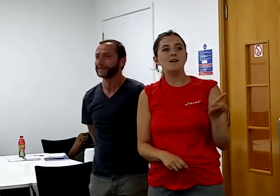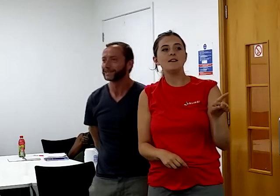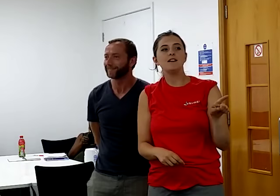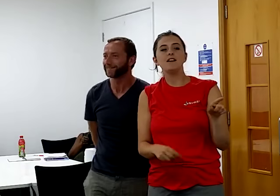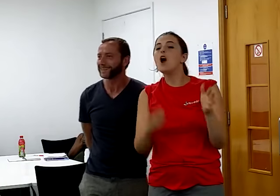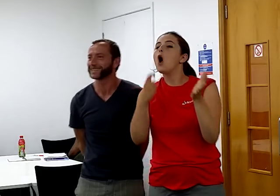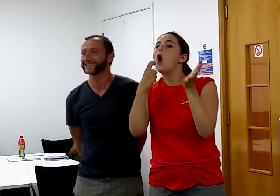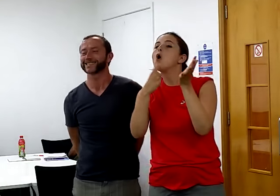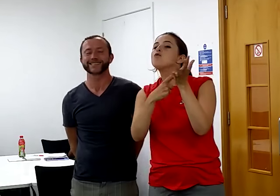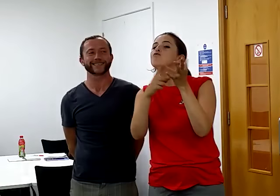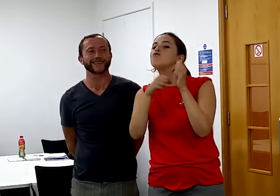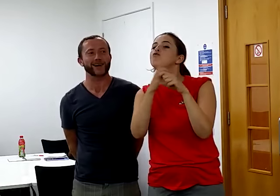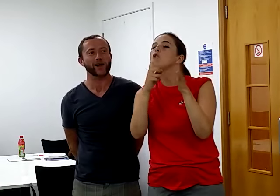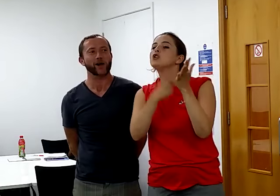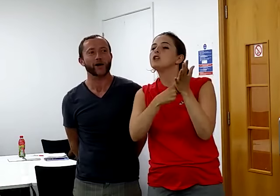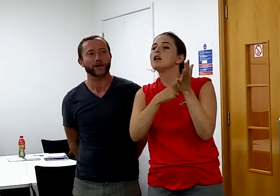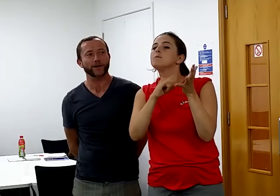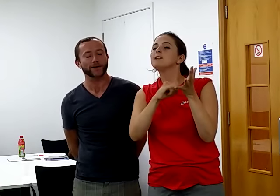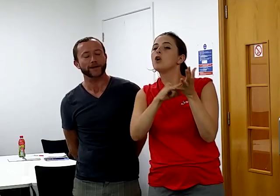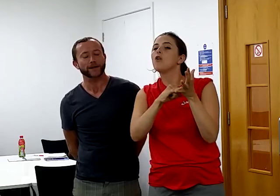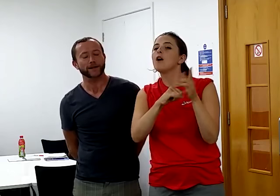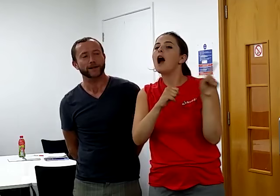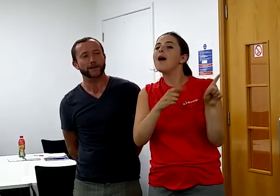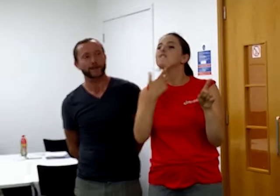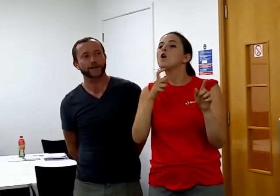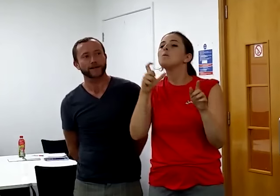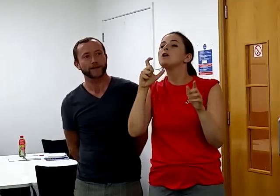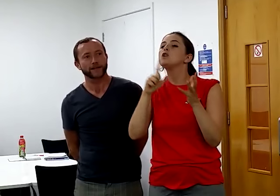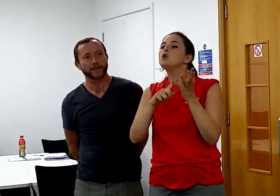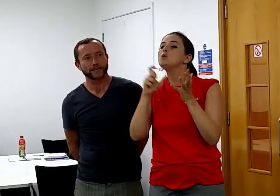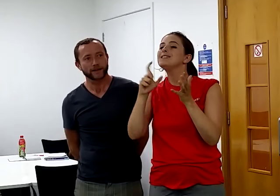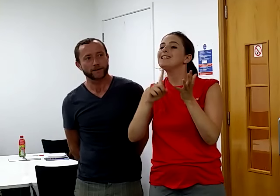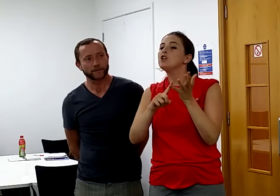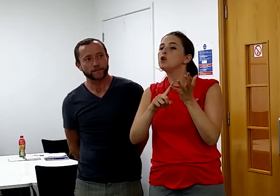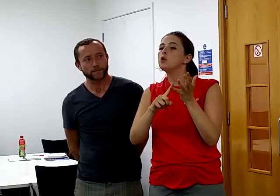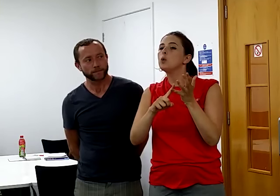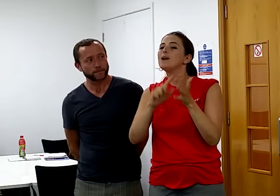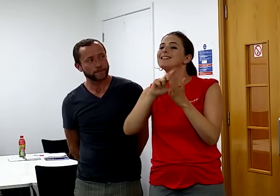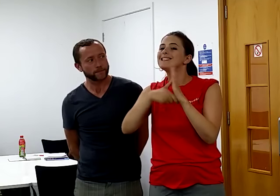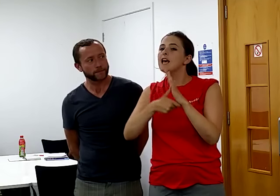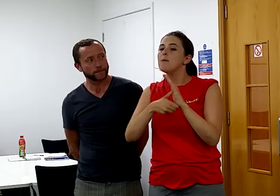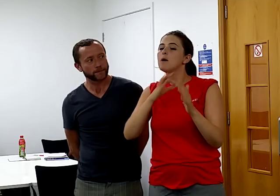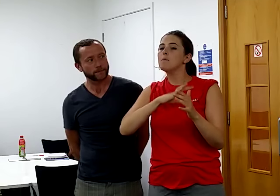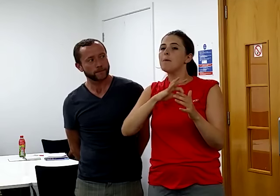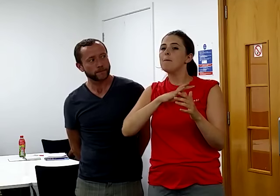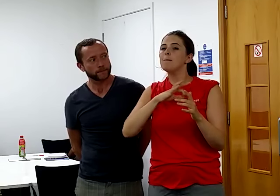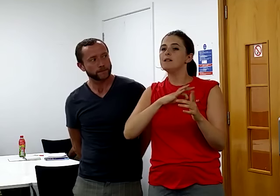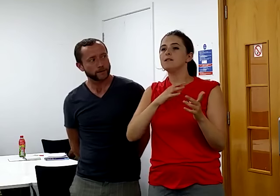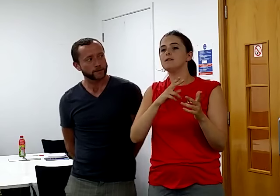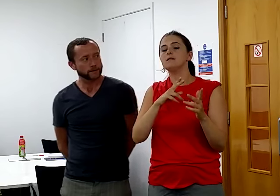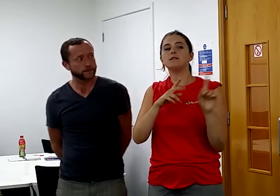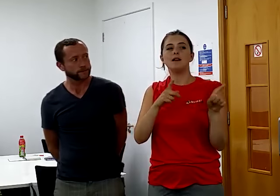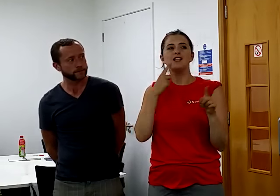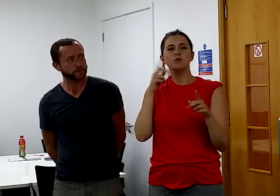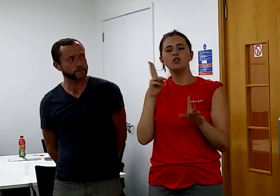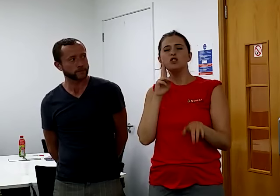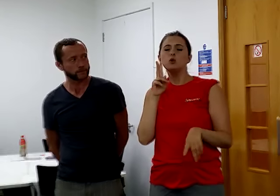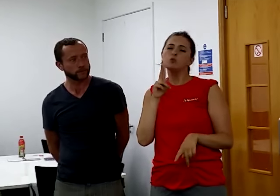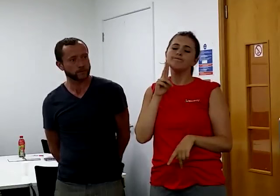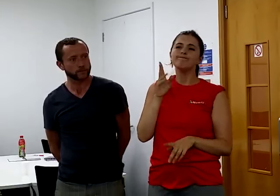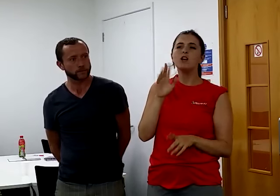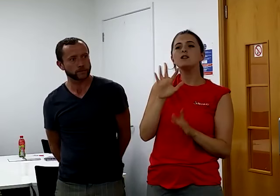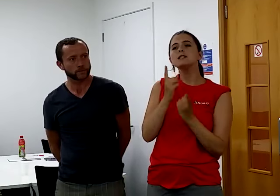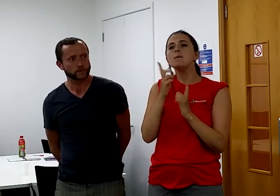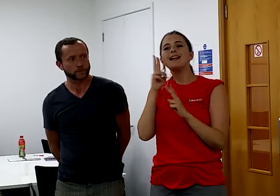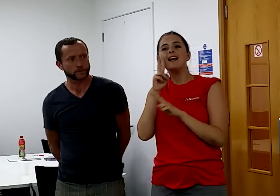Could you sit down? Sorry. Okay. My name is Roddy Slora. I'm from the UCU Disabled Members Standing Committee. And I wanted to make an observation,